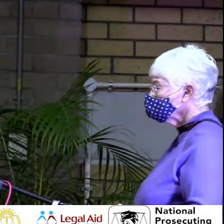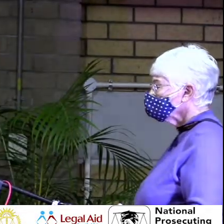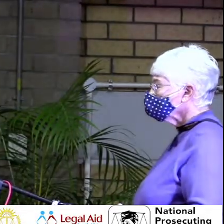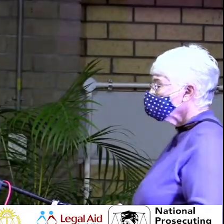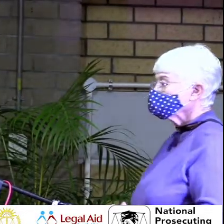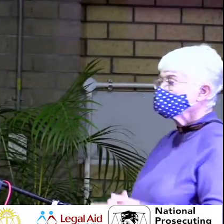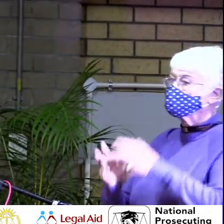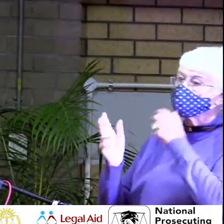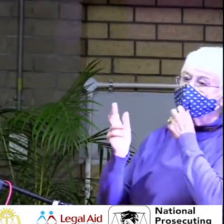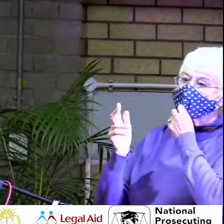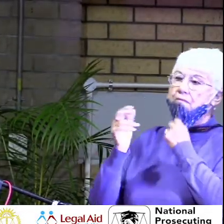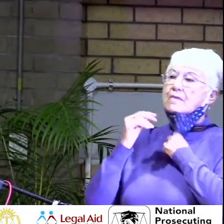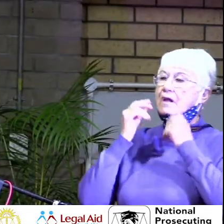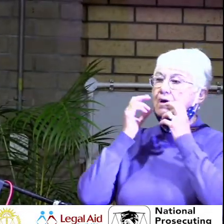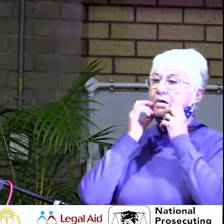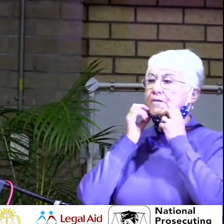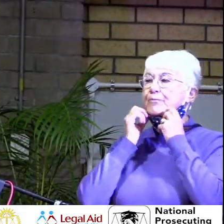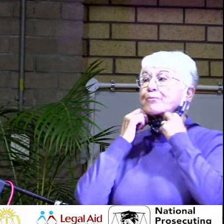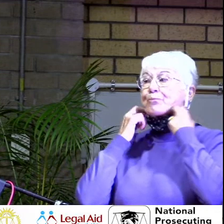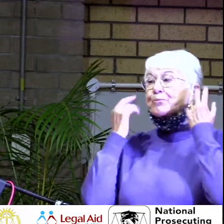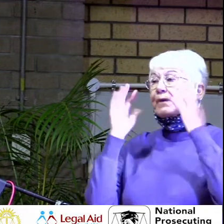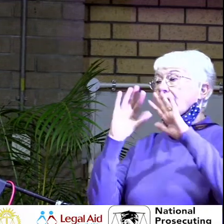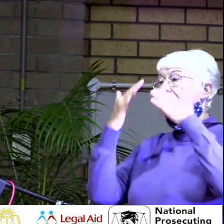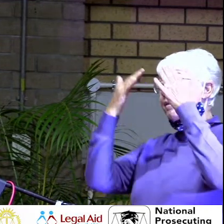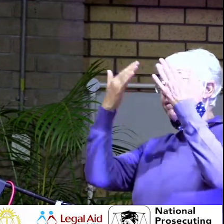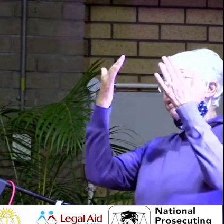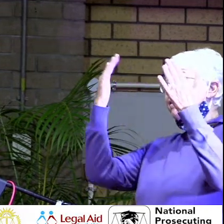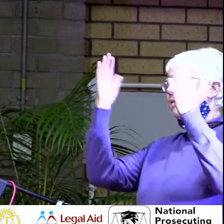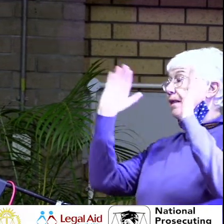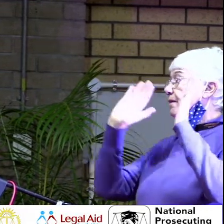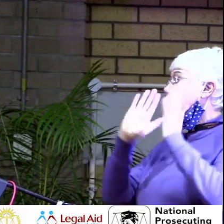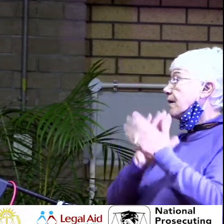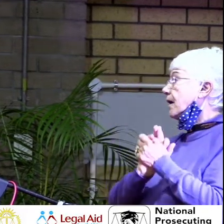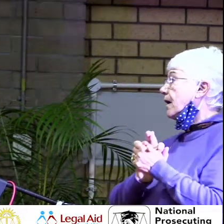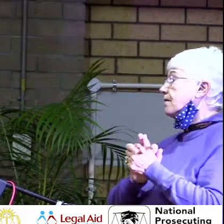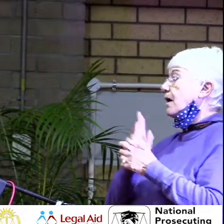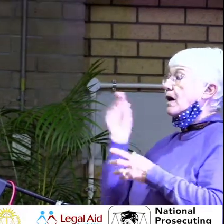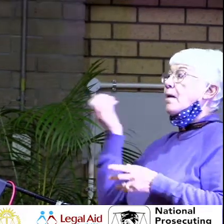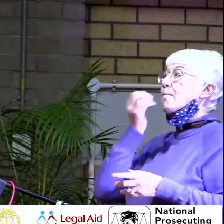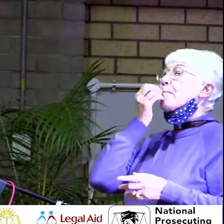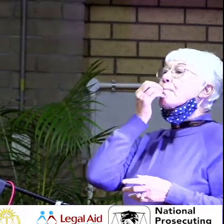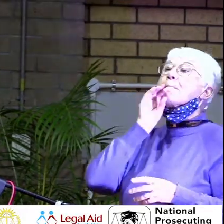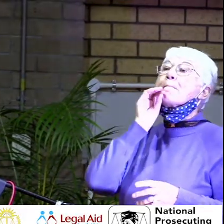Thank you very much. We'll proceed in that spirit with that message